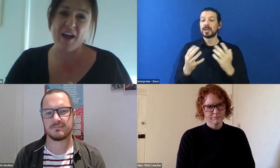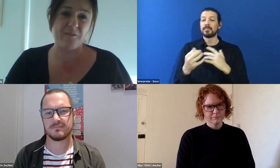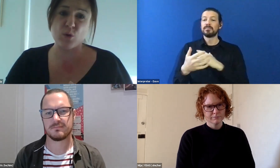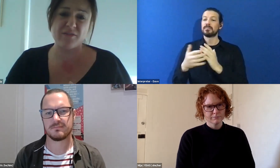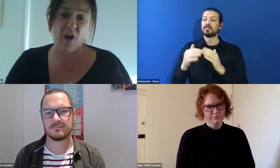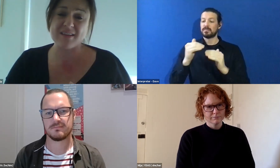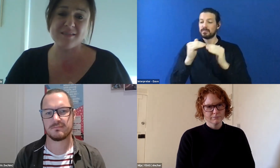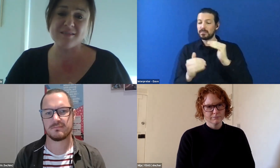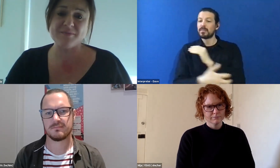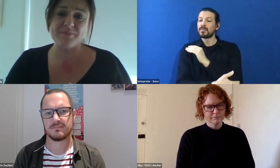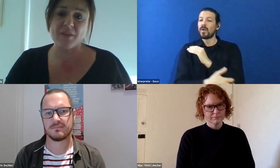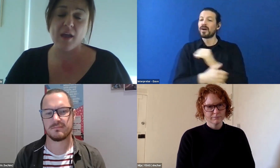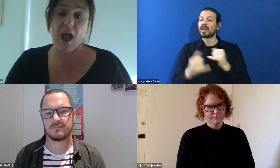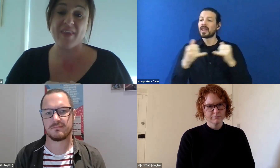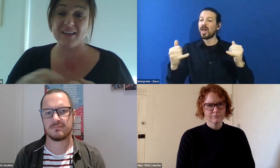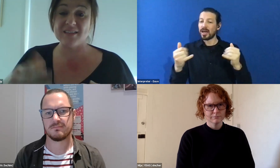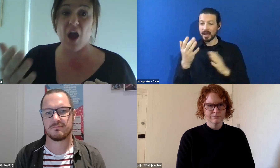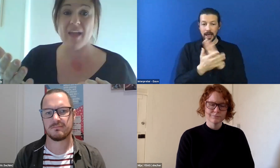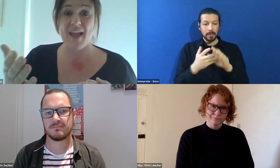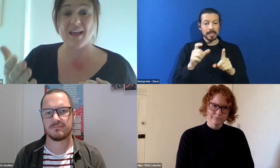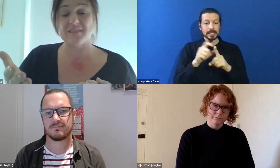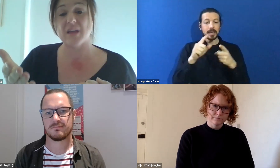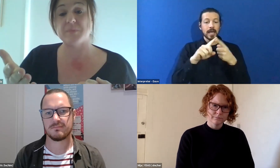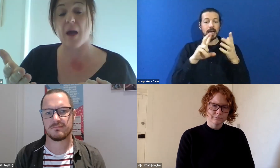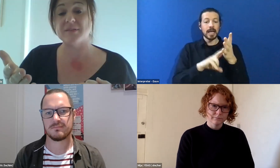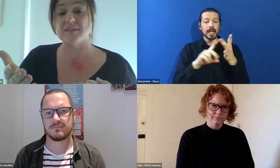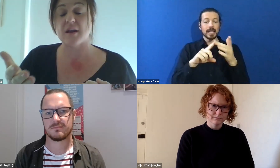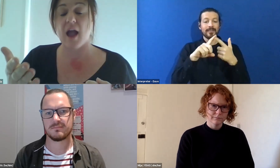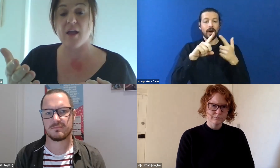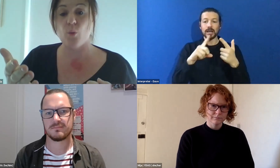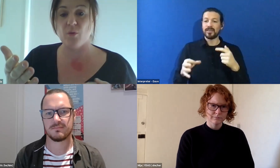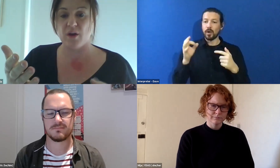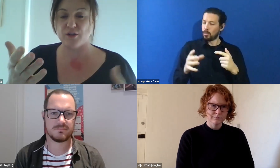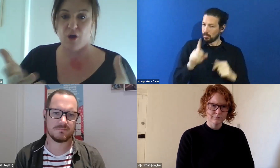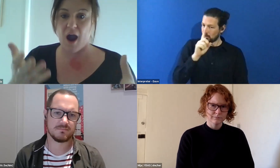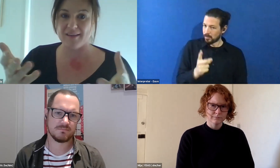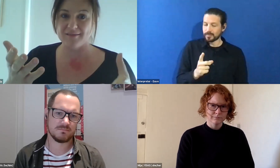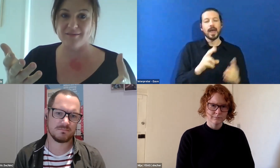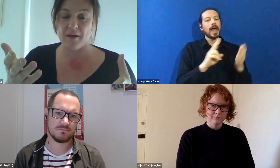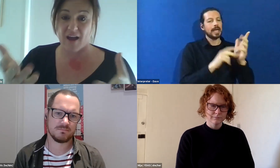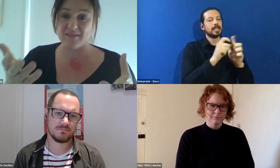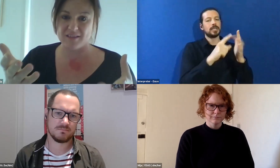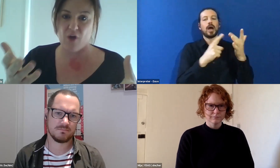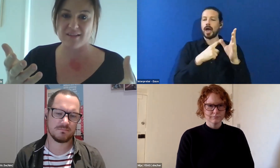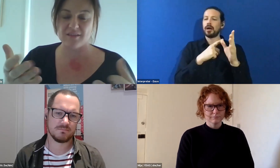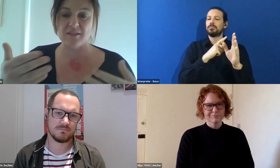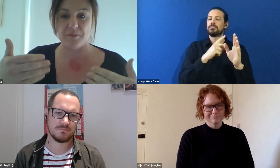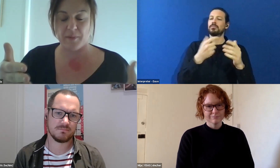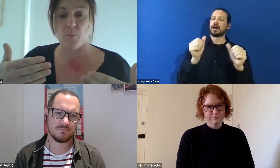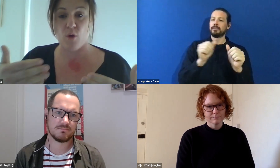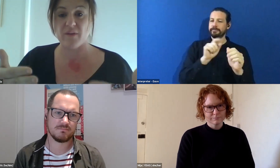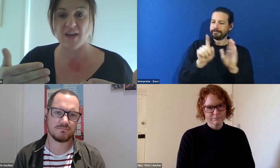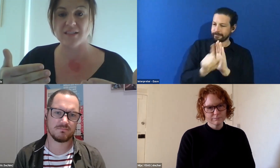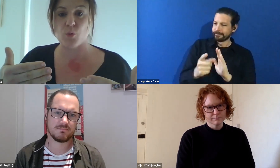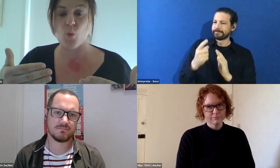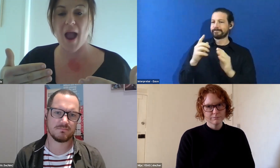who can't afford devices. And the NDIA has stepped up and said, okay, we're going to try and fund devices in a bit